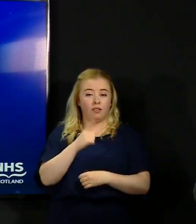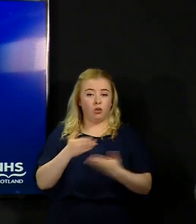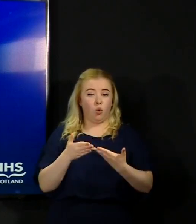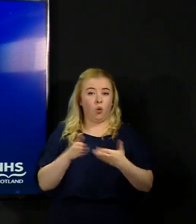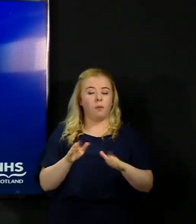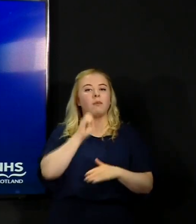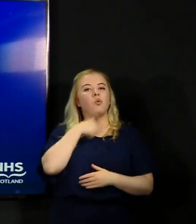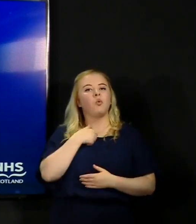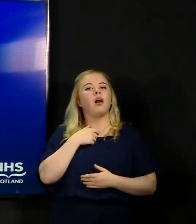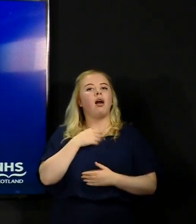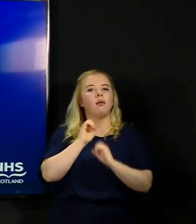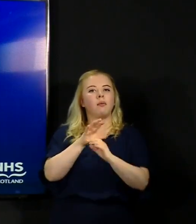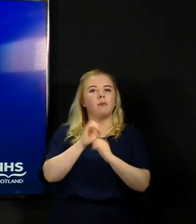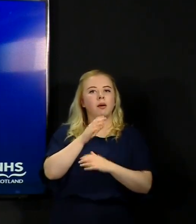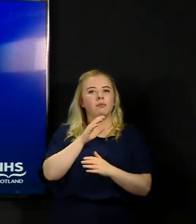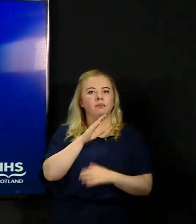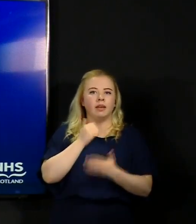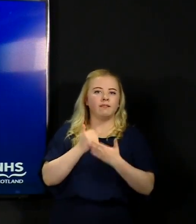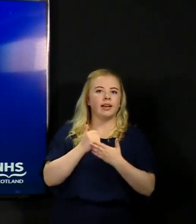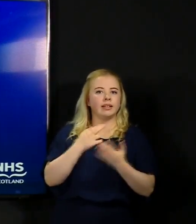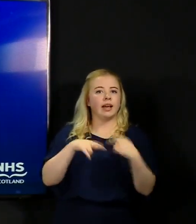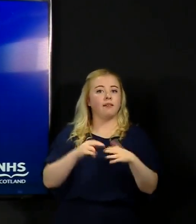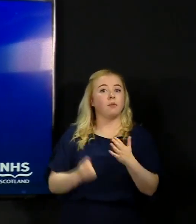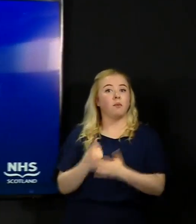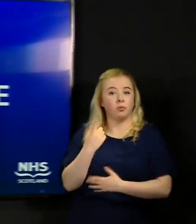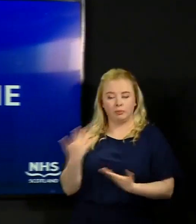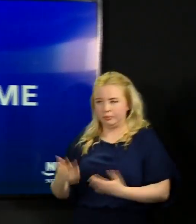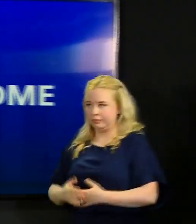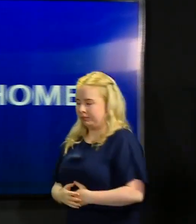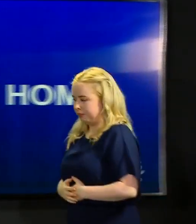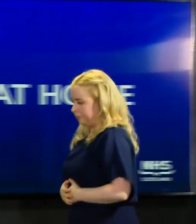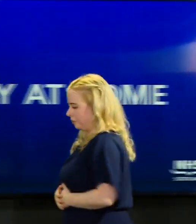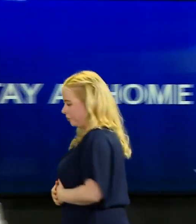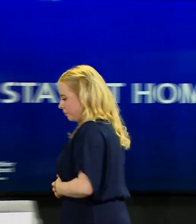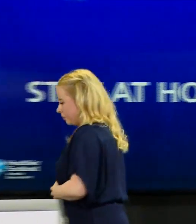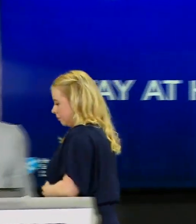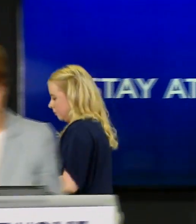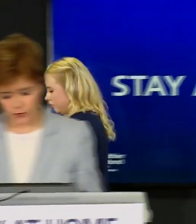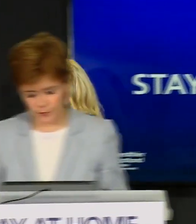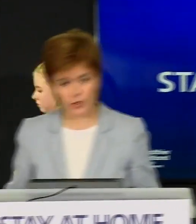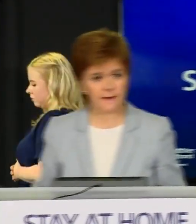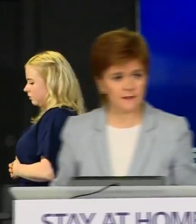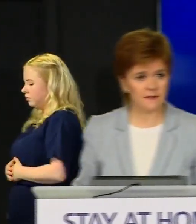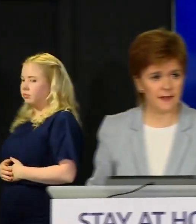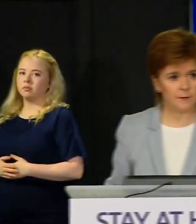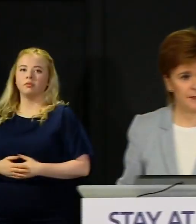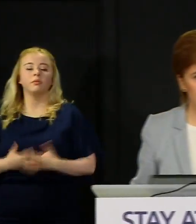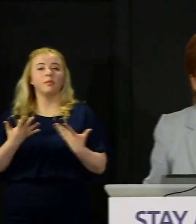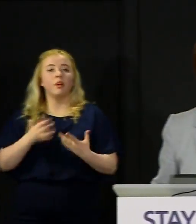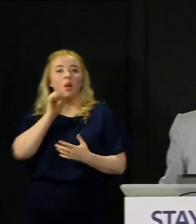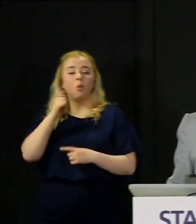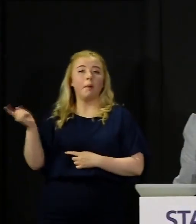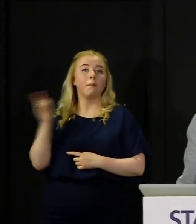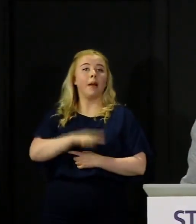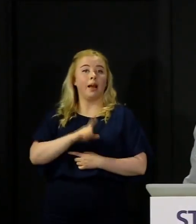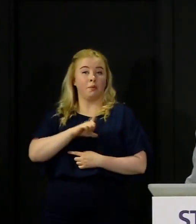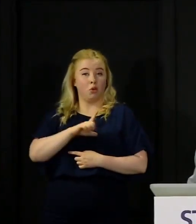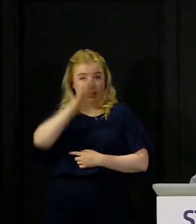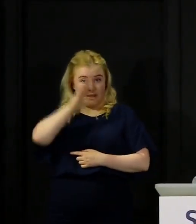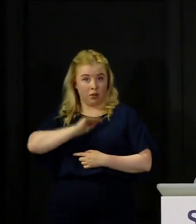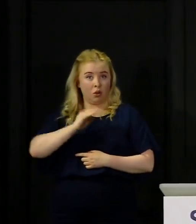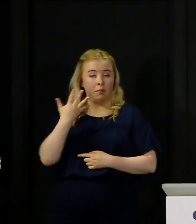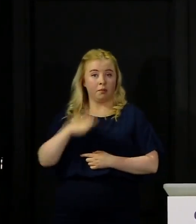advice over the summer about whether that's possible. Okay, thank you. I'm going to now hop back to the broadcaster because I am being given an